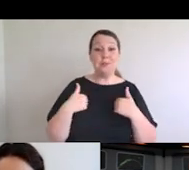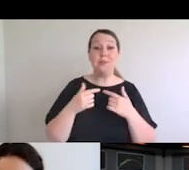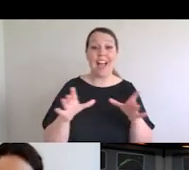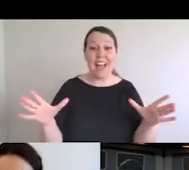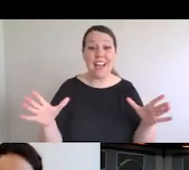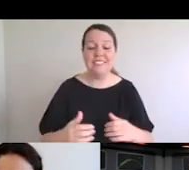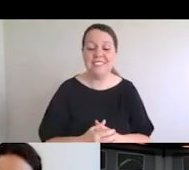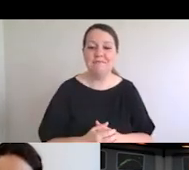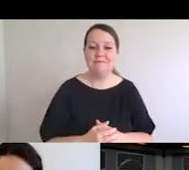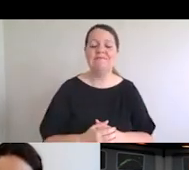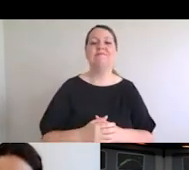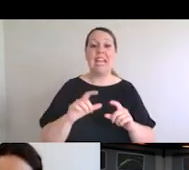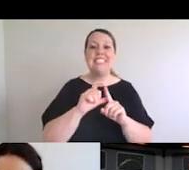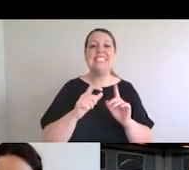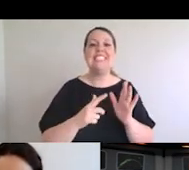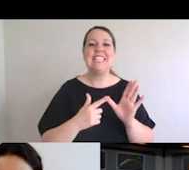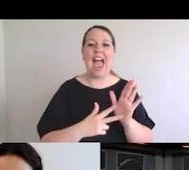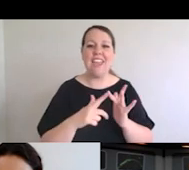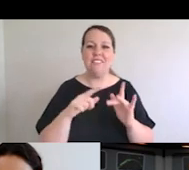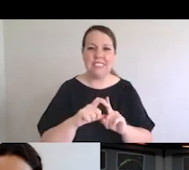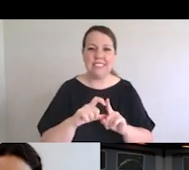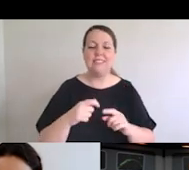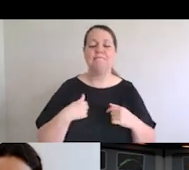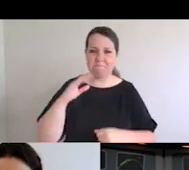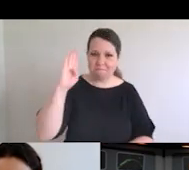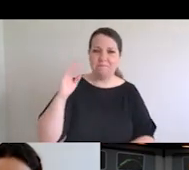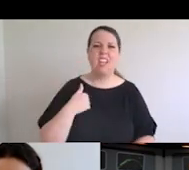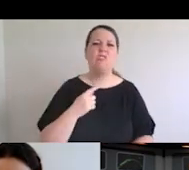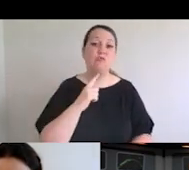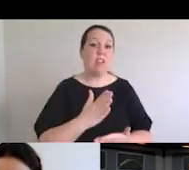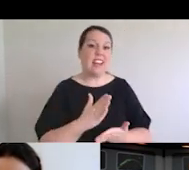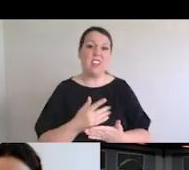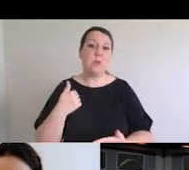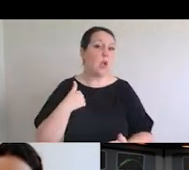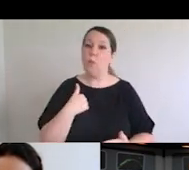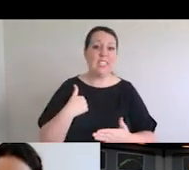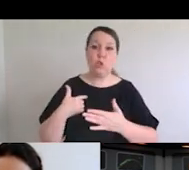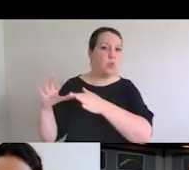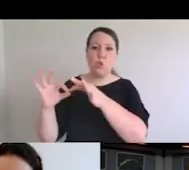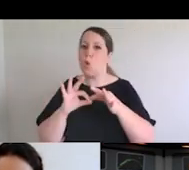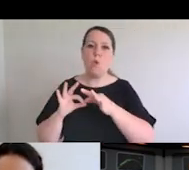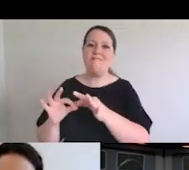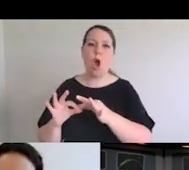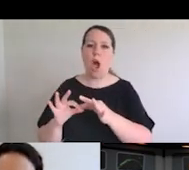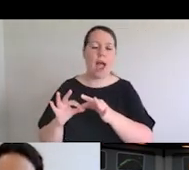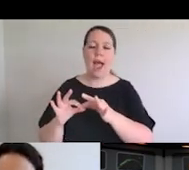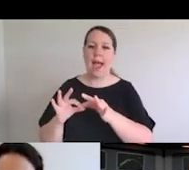first, we don't need to unify anyone. My view is we just need to achieve harmony.